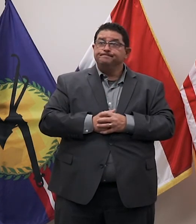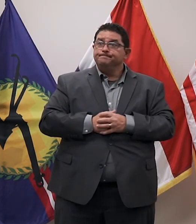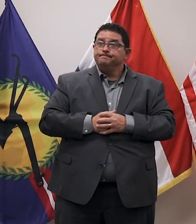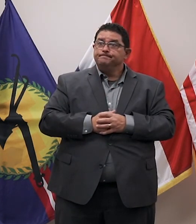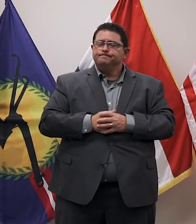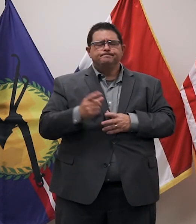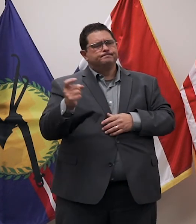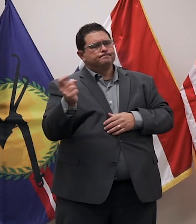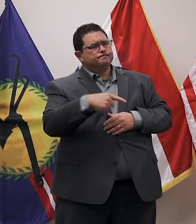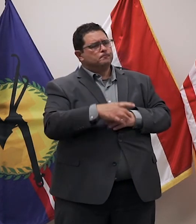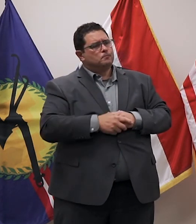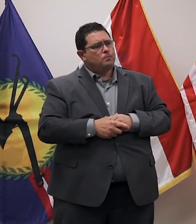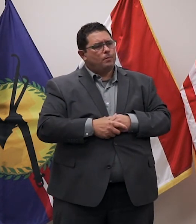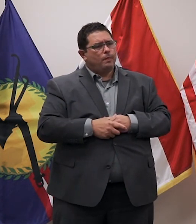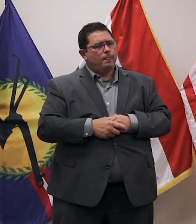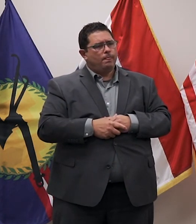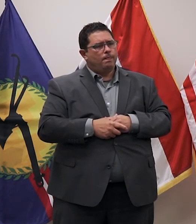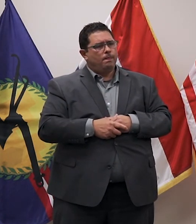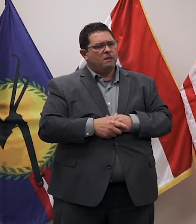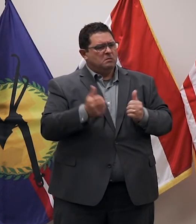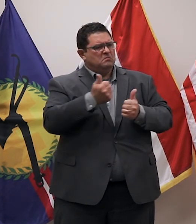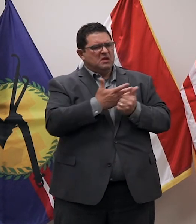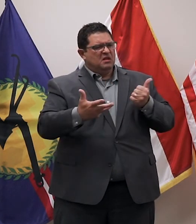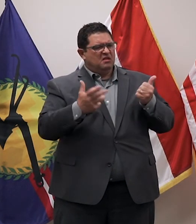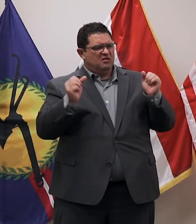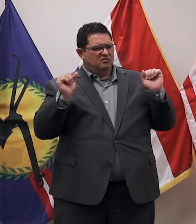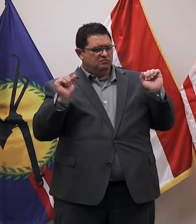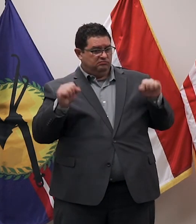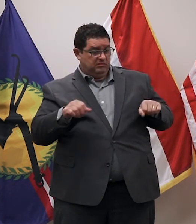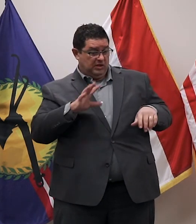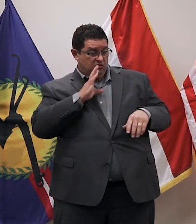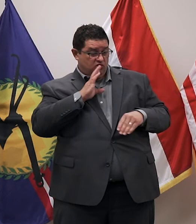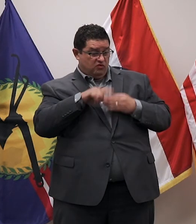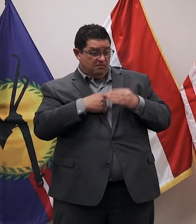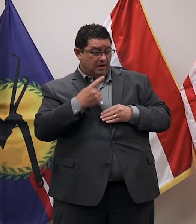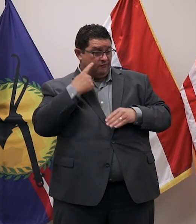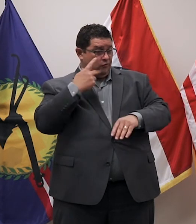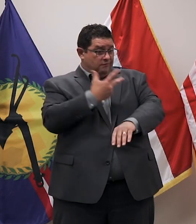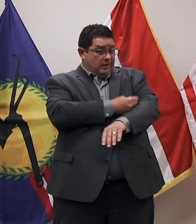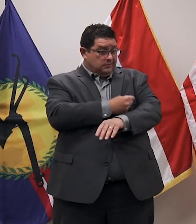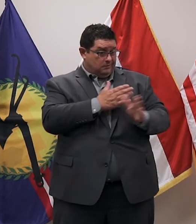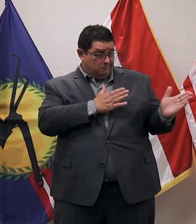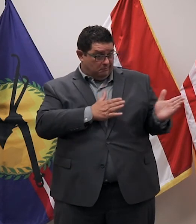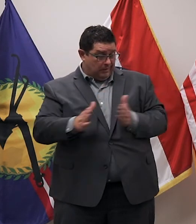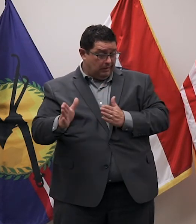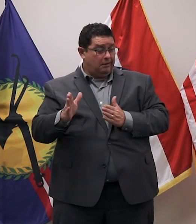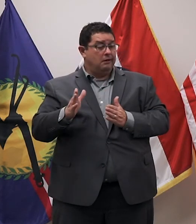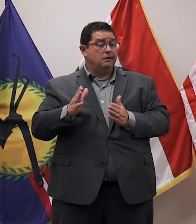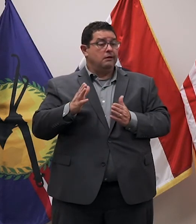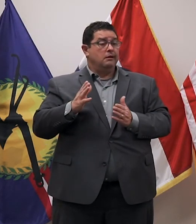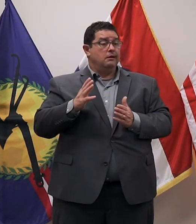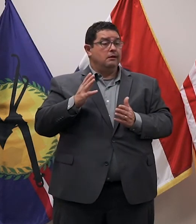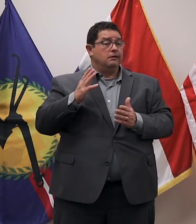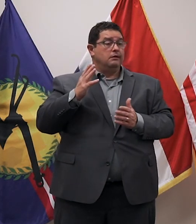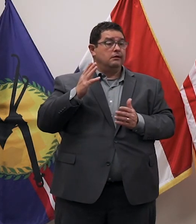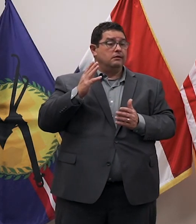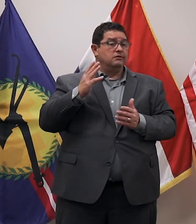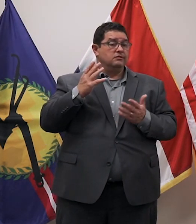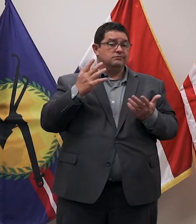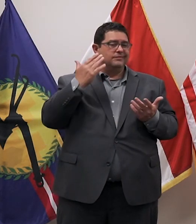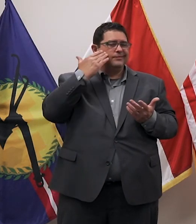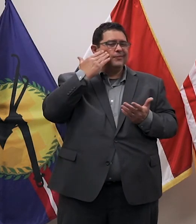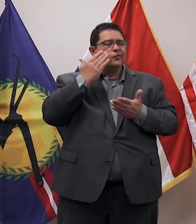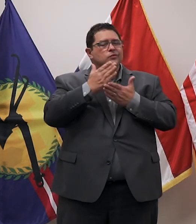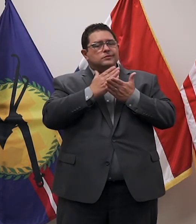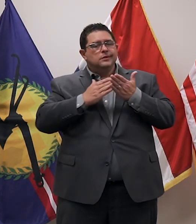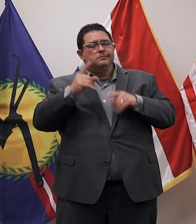Is there any thing that you can talk about for the vaccination plan that you all have? I know there's still an age group that can't be vaccinated,